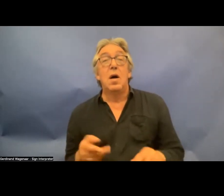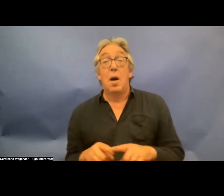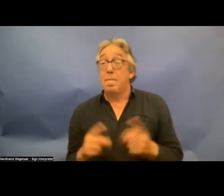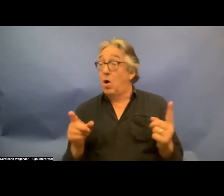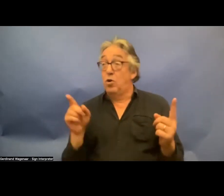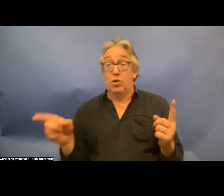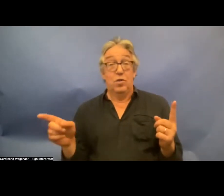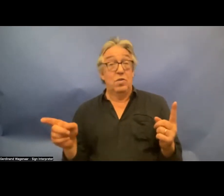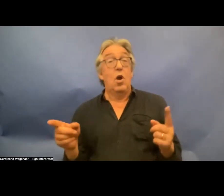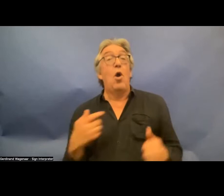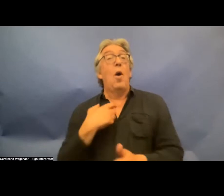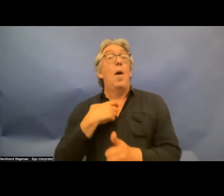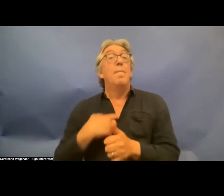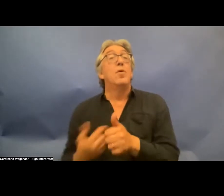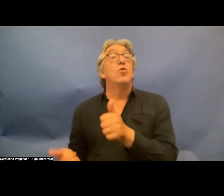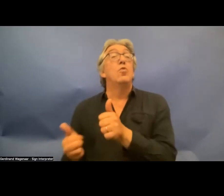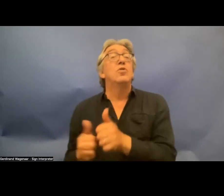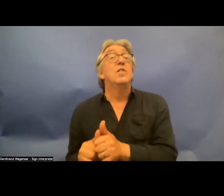as personal assistance or other services,